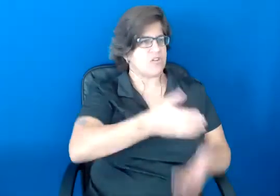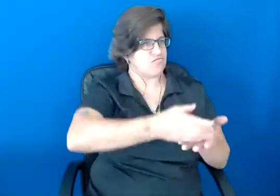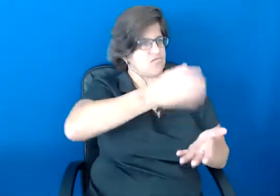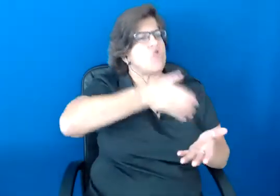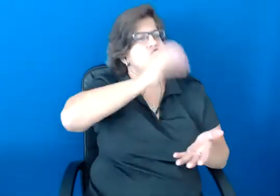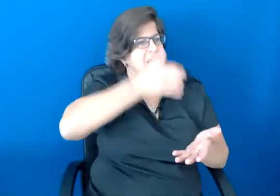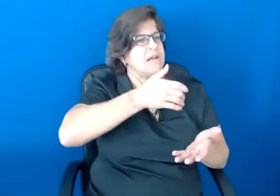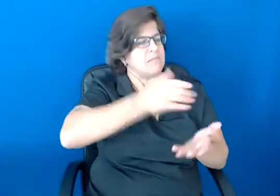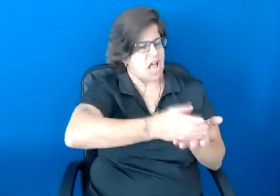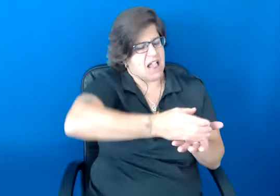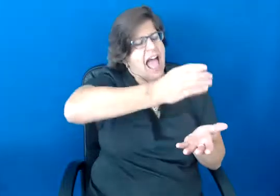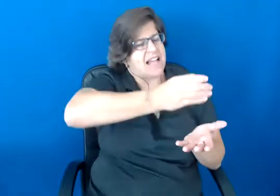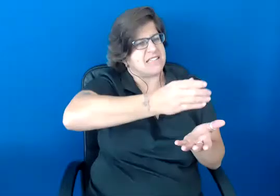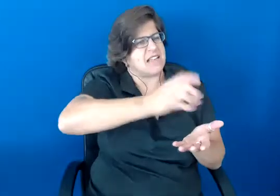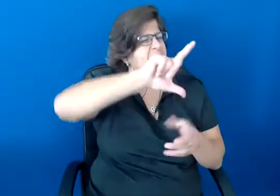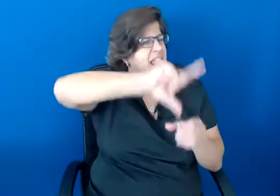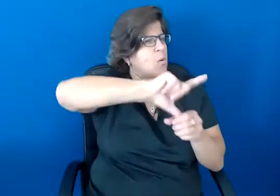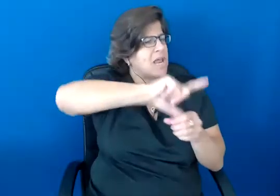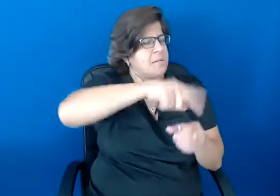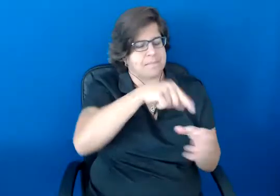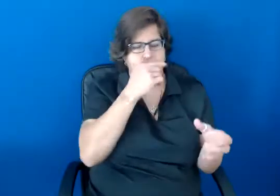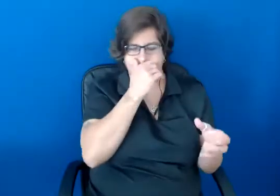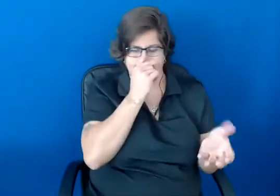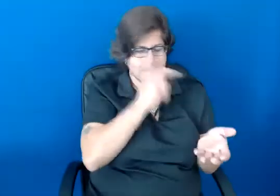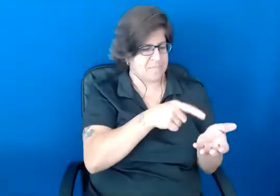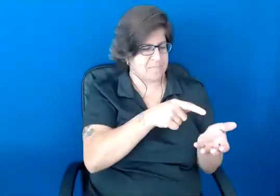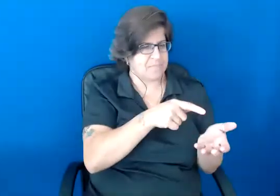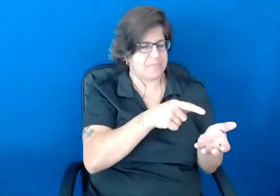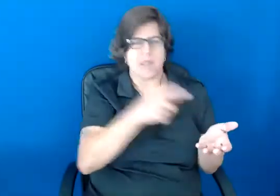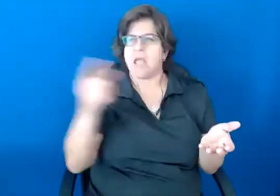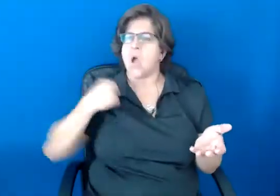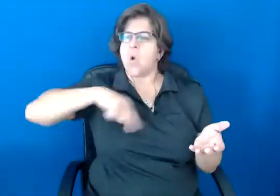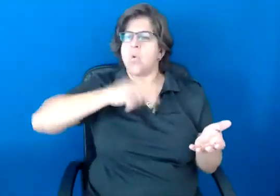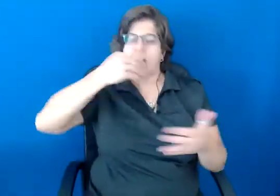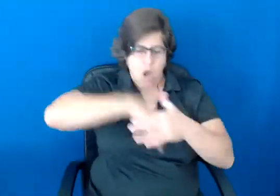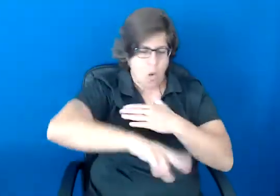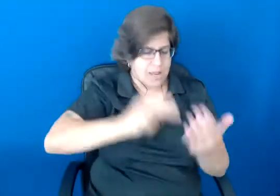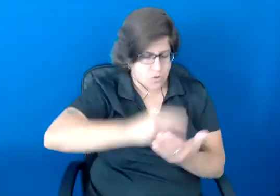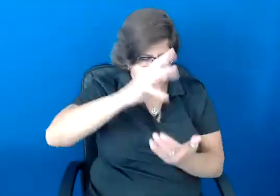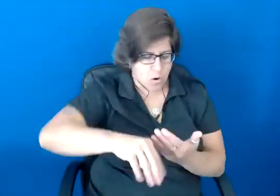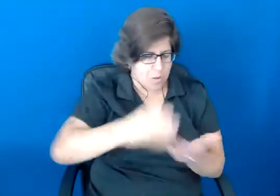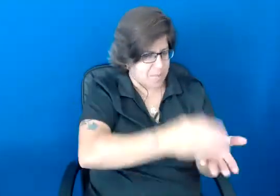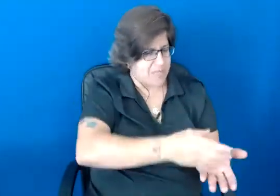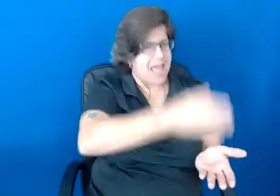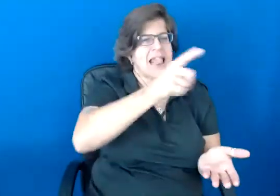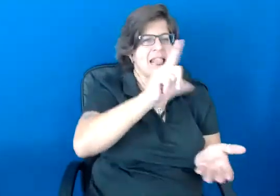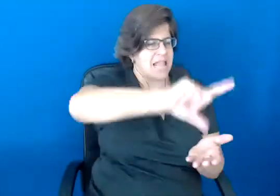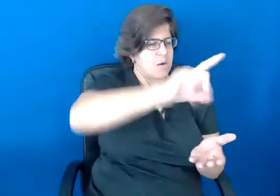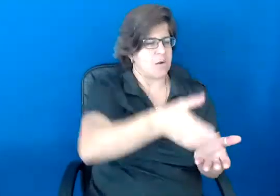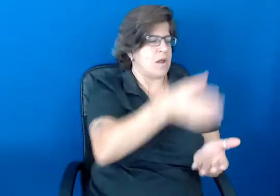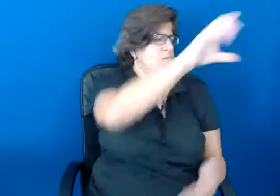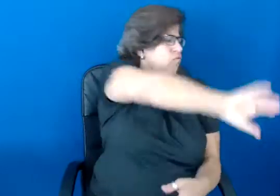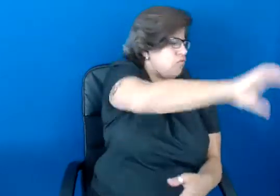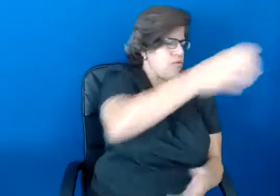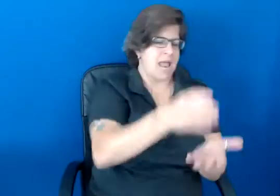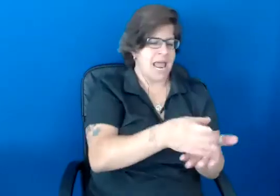drink, right? A glass of liquid drink. And we come into a program and we dump that liquid out, right? And